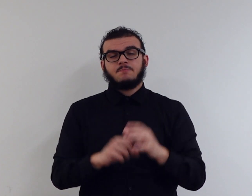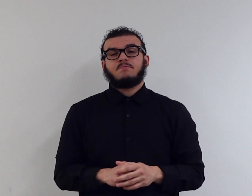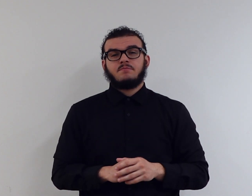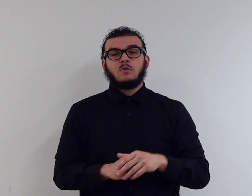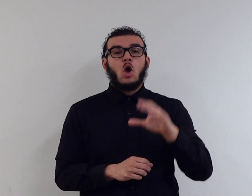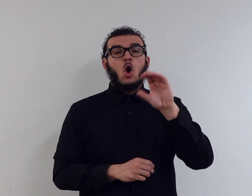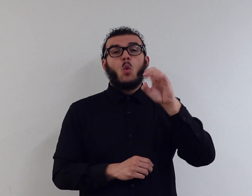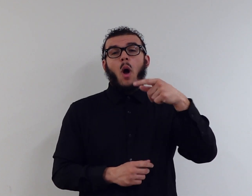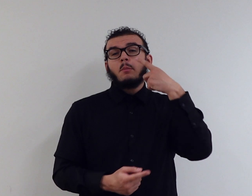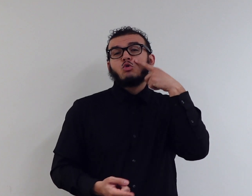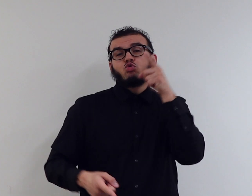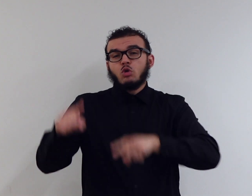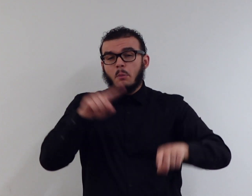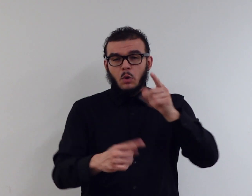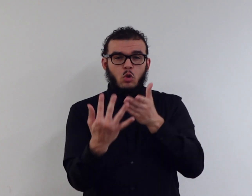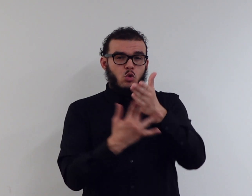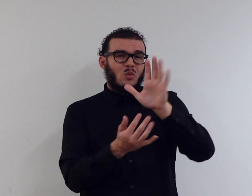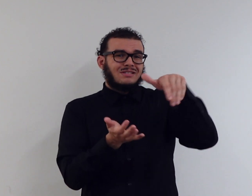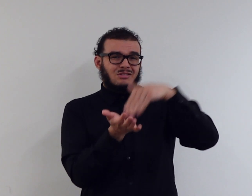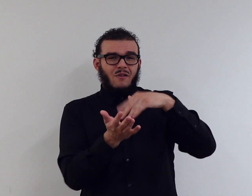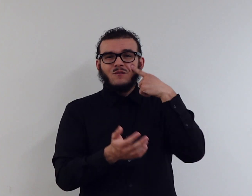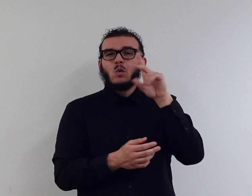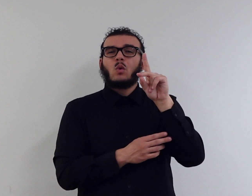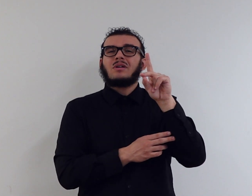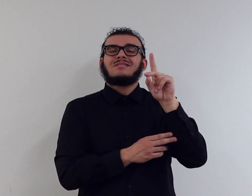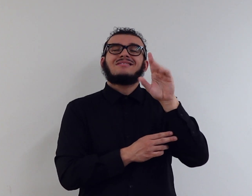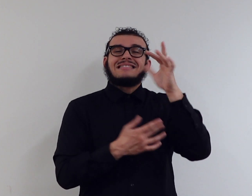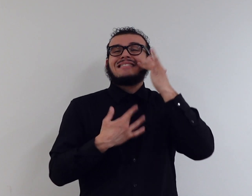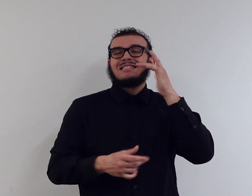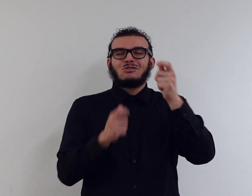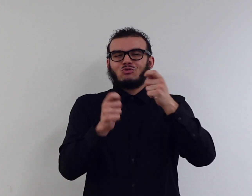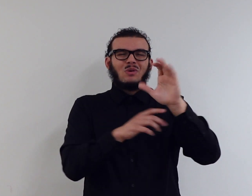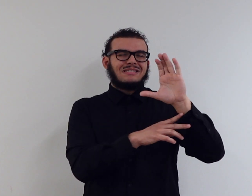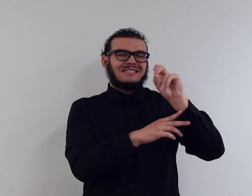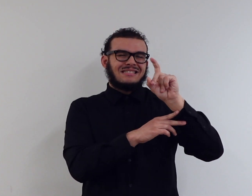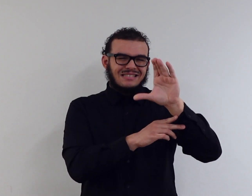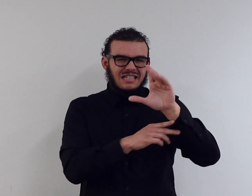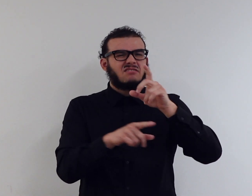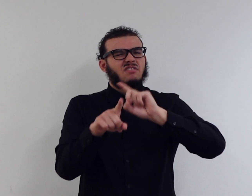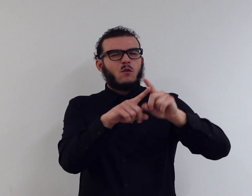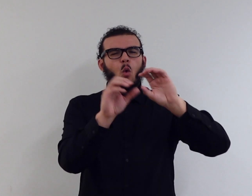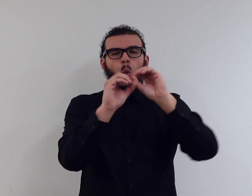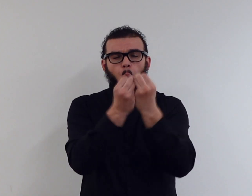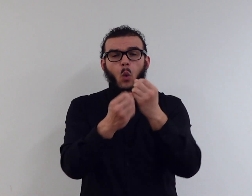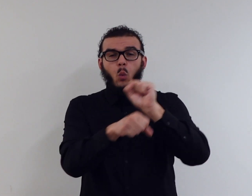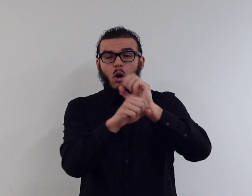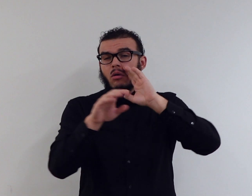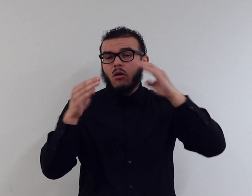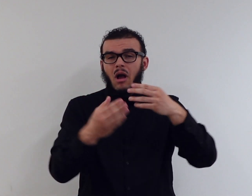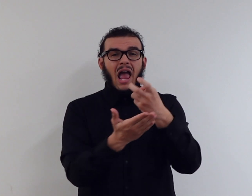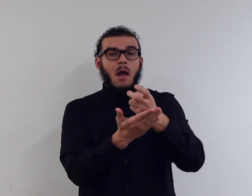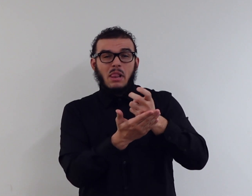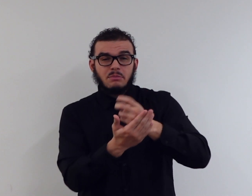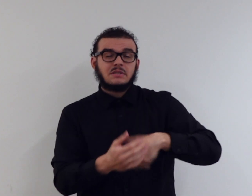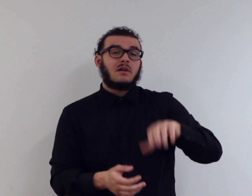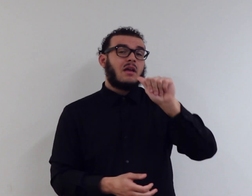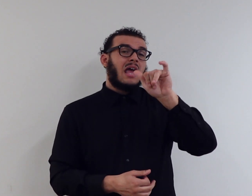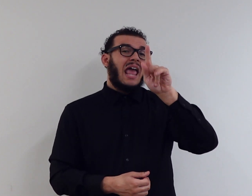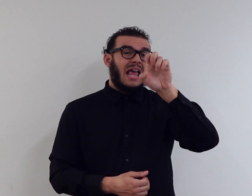cooperative agreements through the Center for Disease Control to organizations working on epilepsy, AIDS, blood